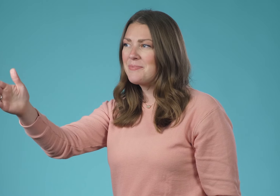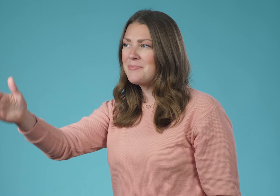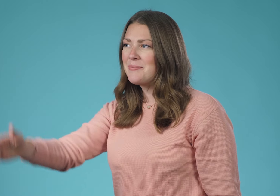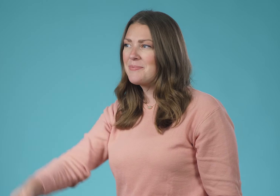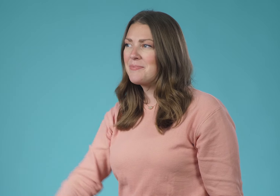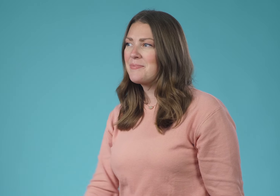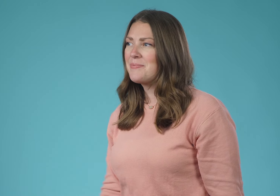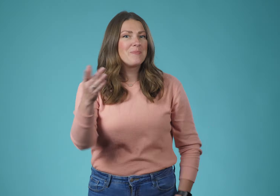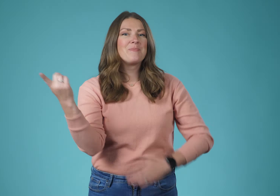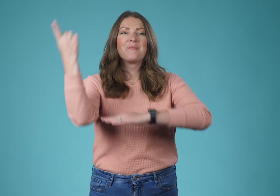future.